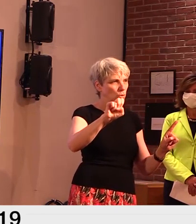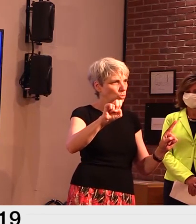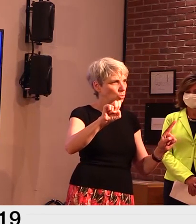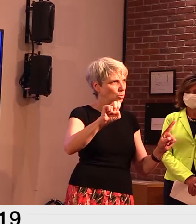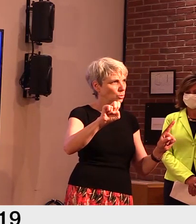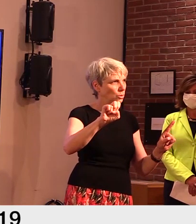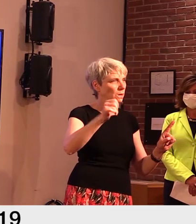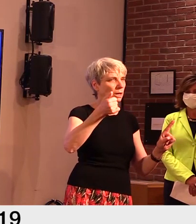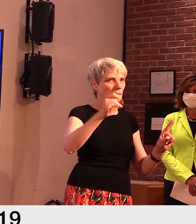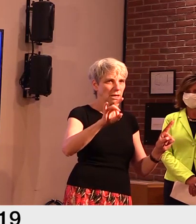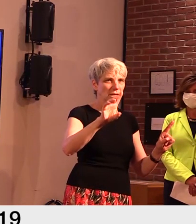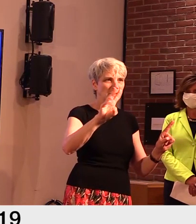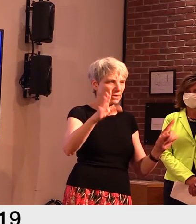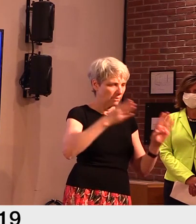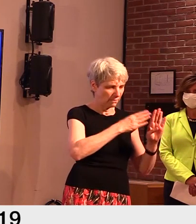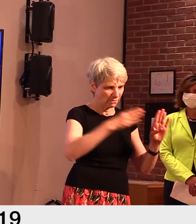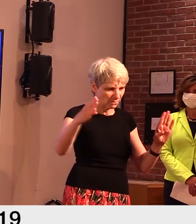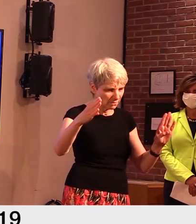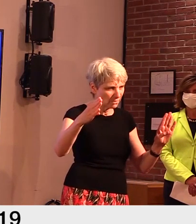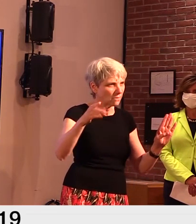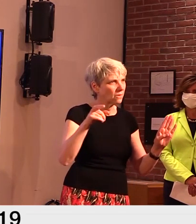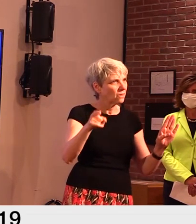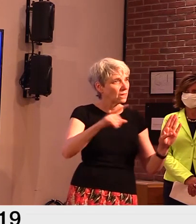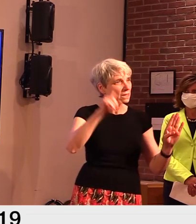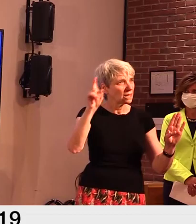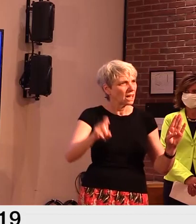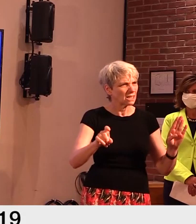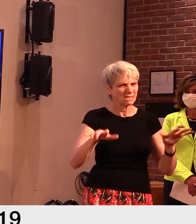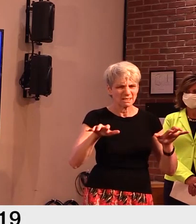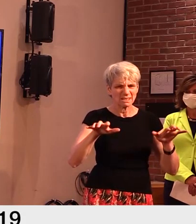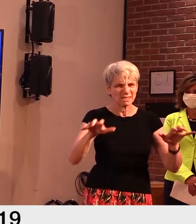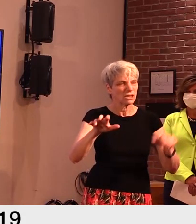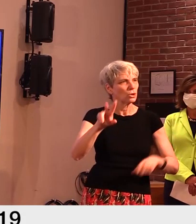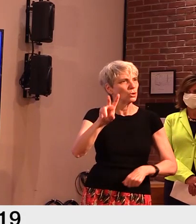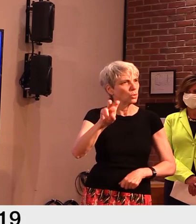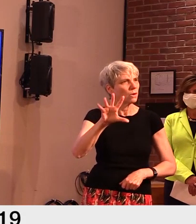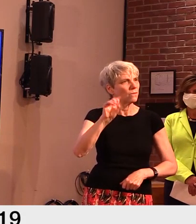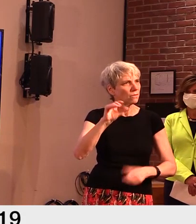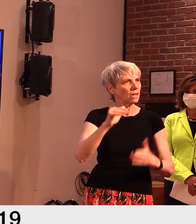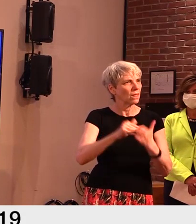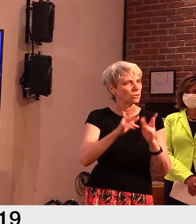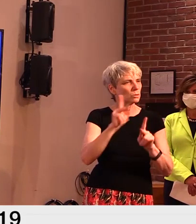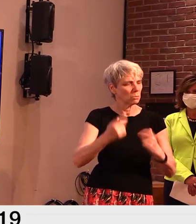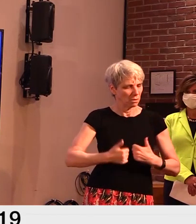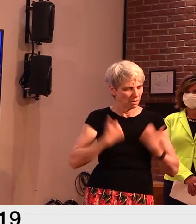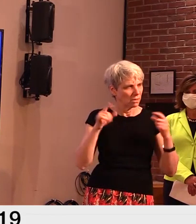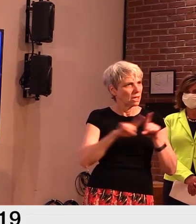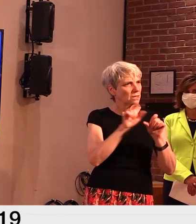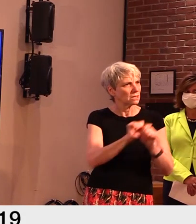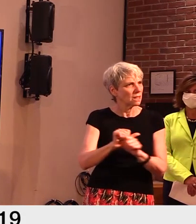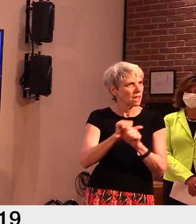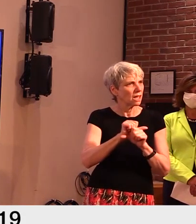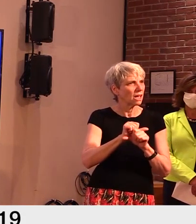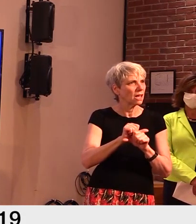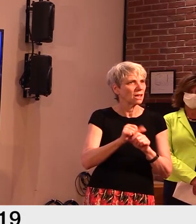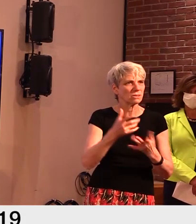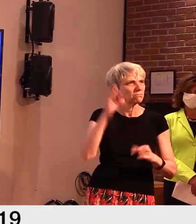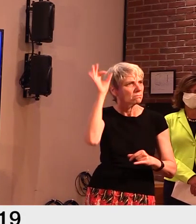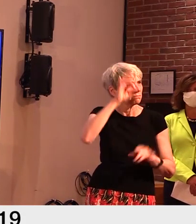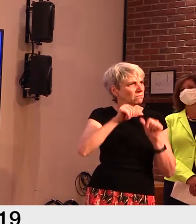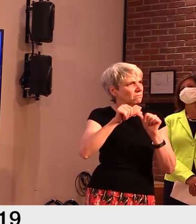Proclamation on January 1st, 1863. So technically, from the